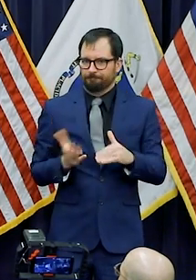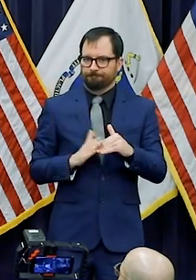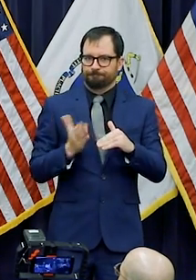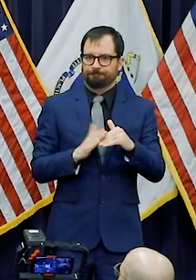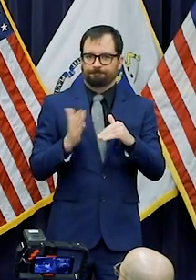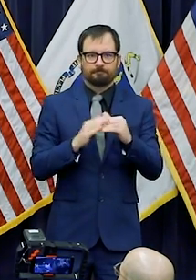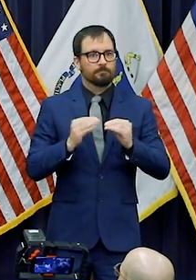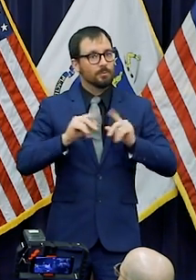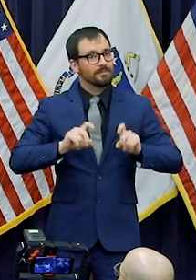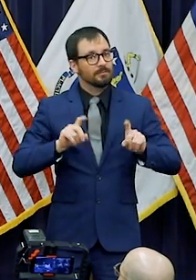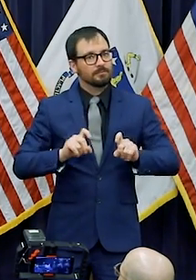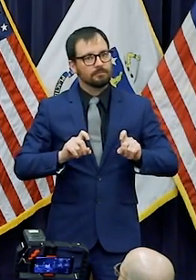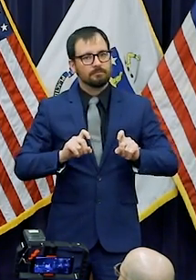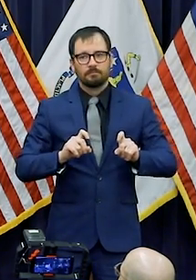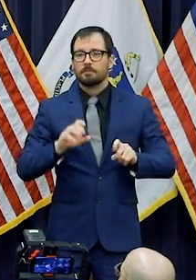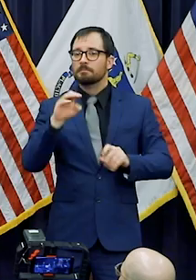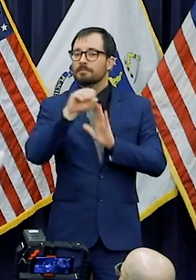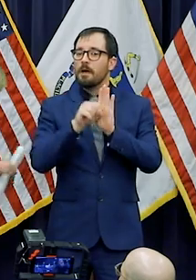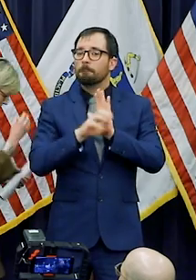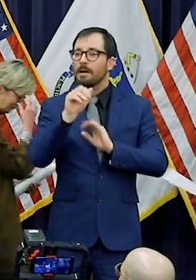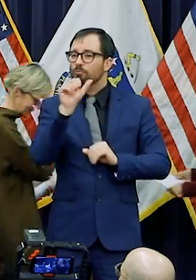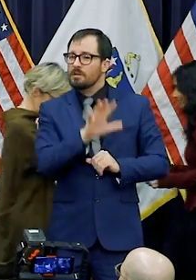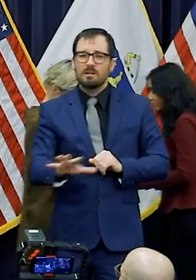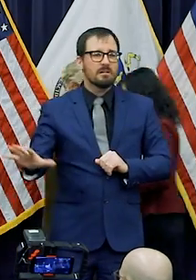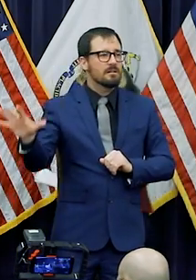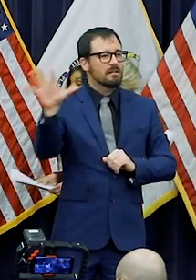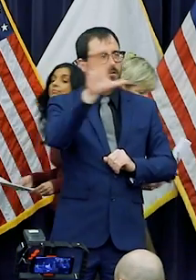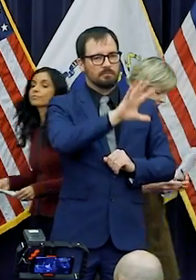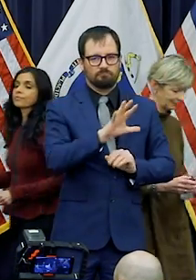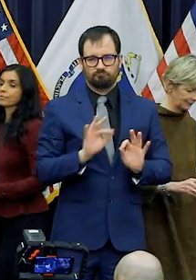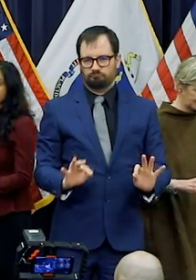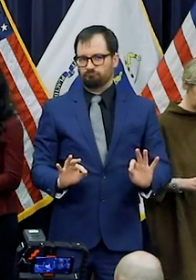over to Commissioner Burrell for the latest numbers.